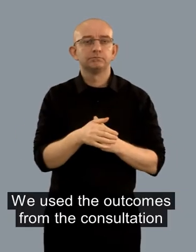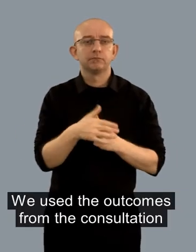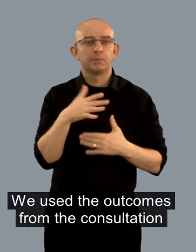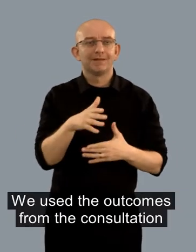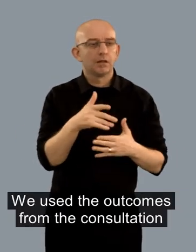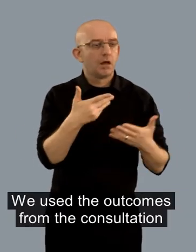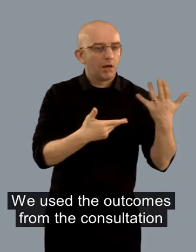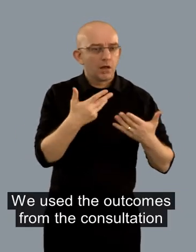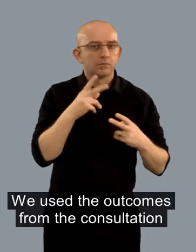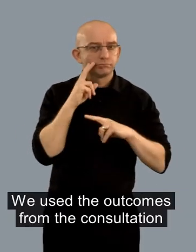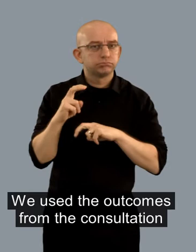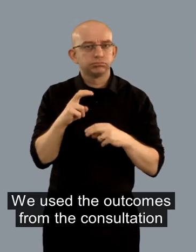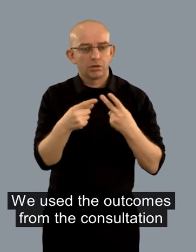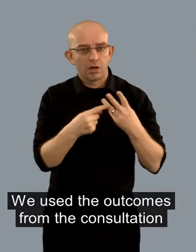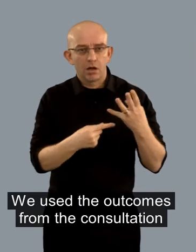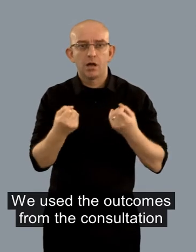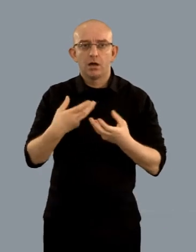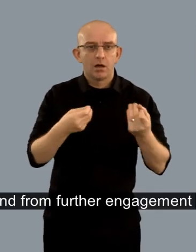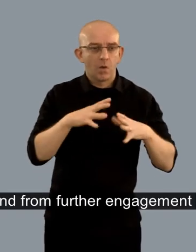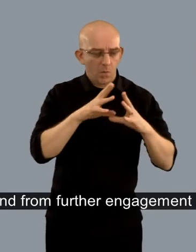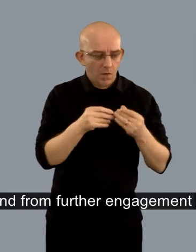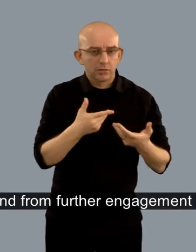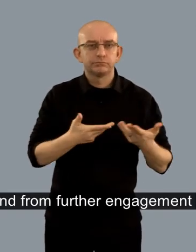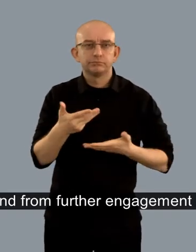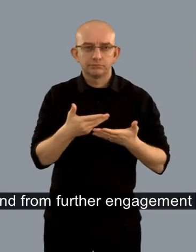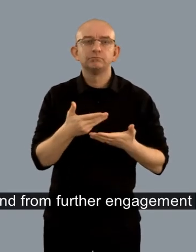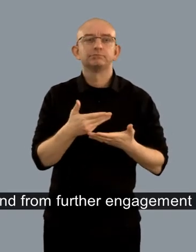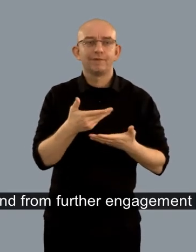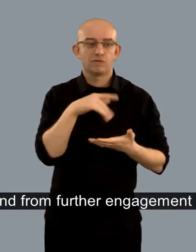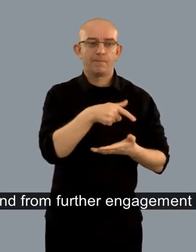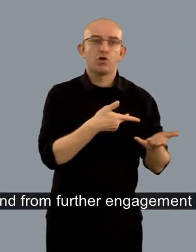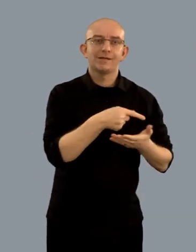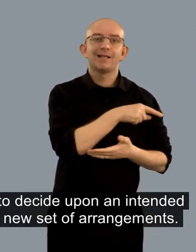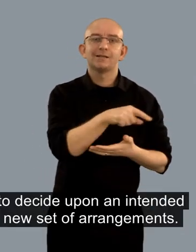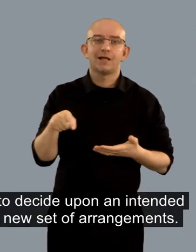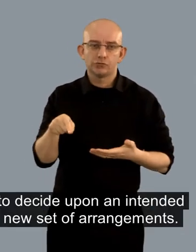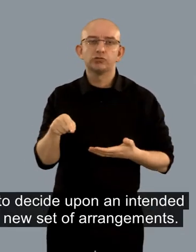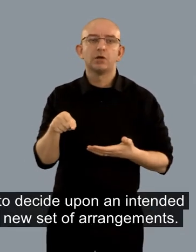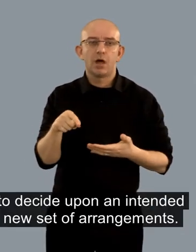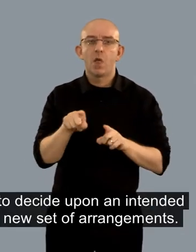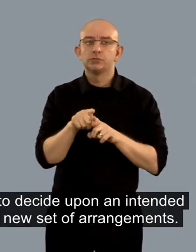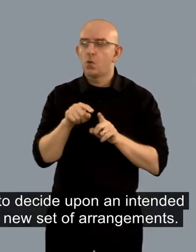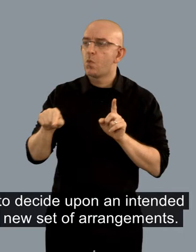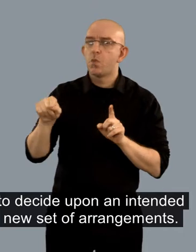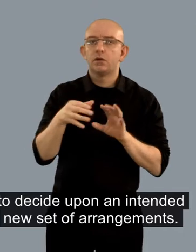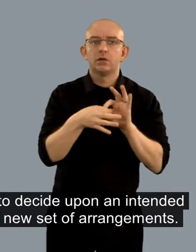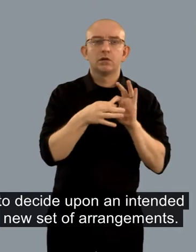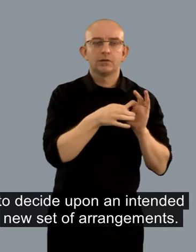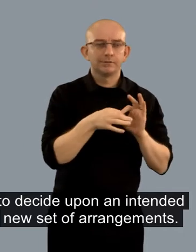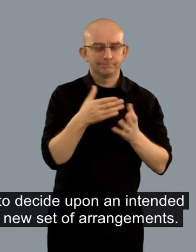We used the outcomes from the consultation and from further engagement to decide upon an intended new